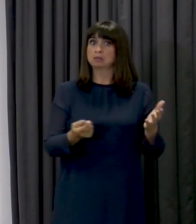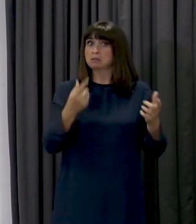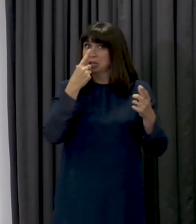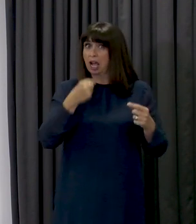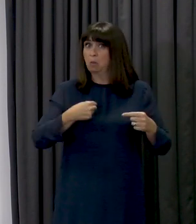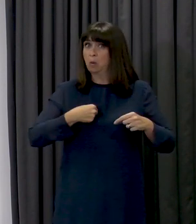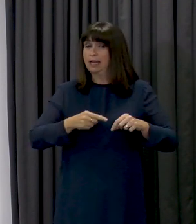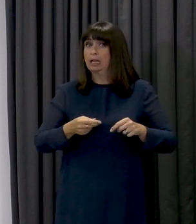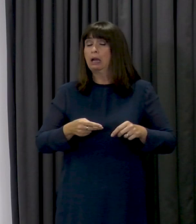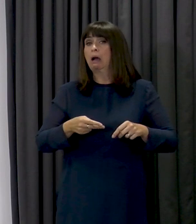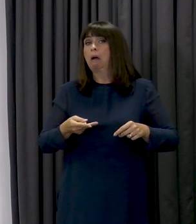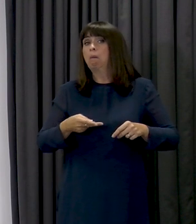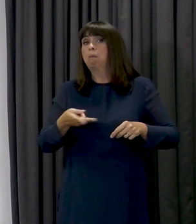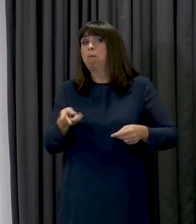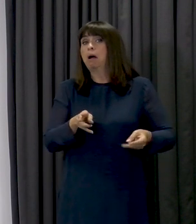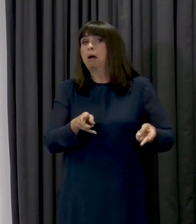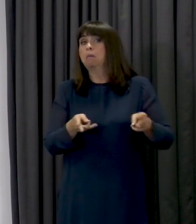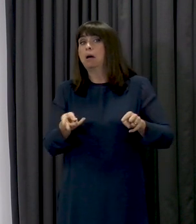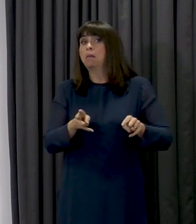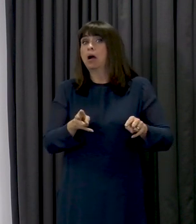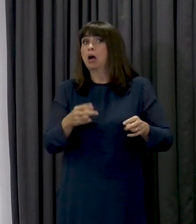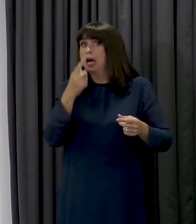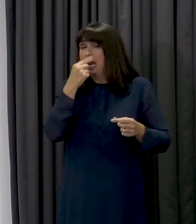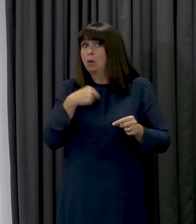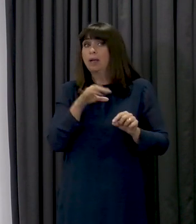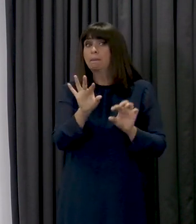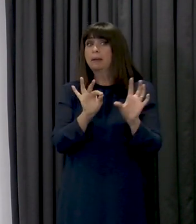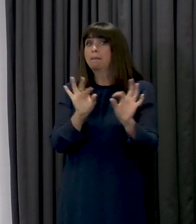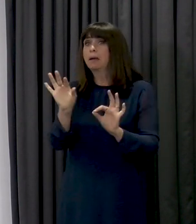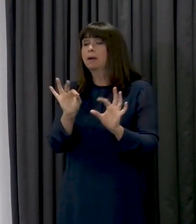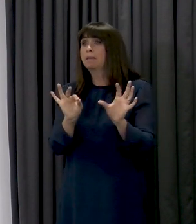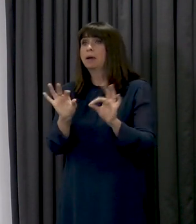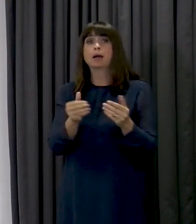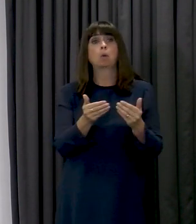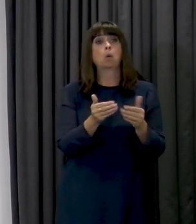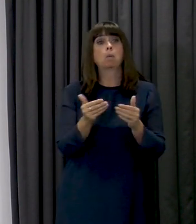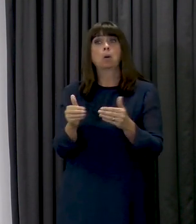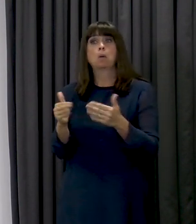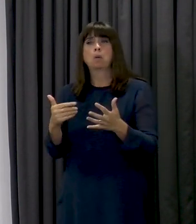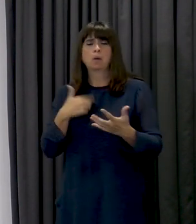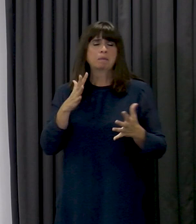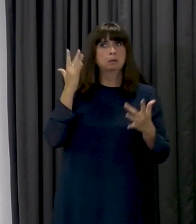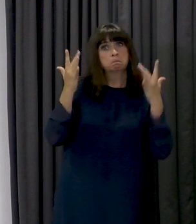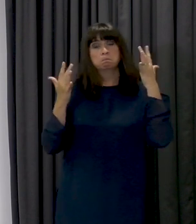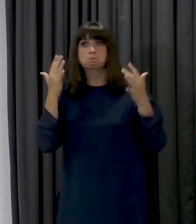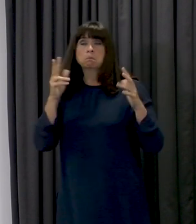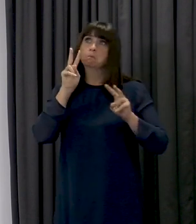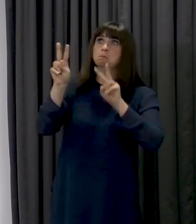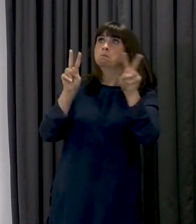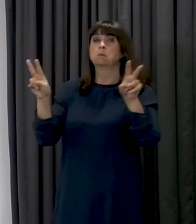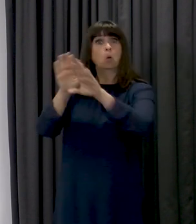much headroom we may have to make changes. And at the same time, we've looked at the situation around the